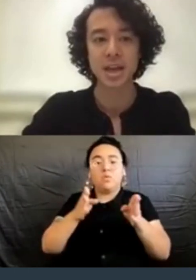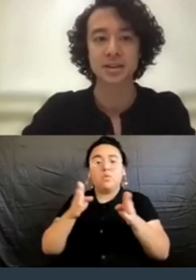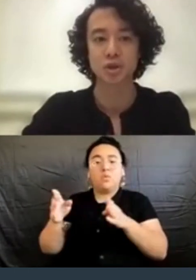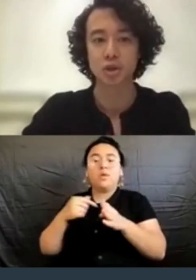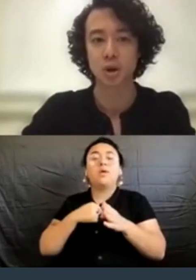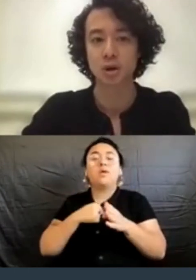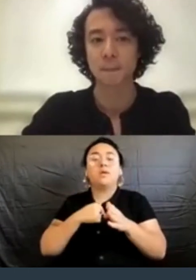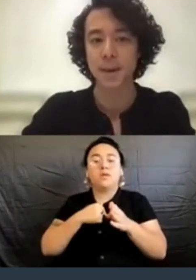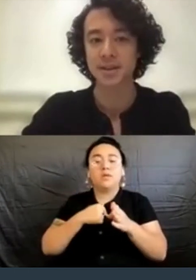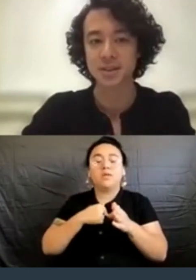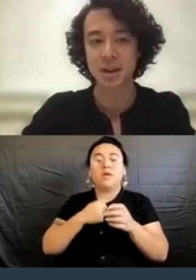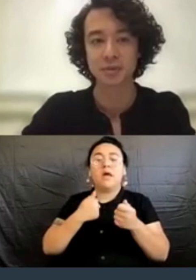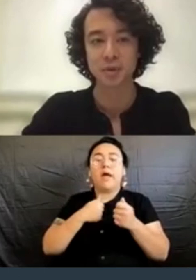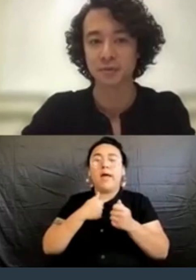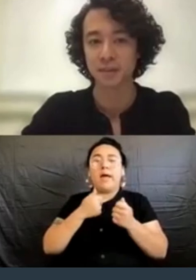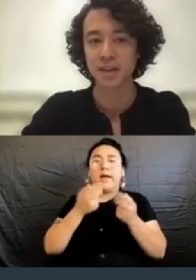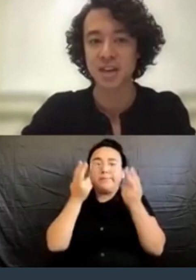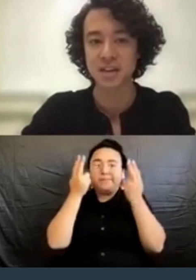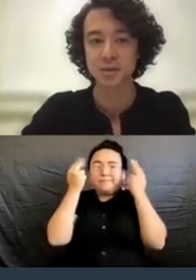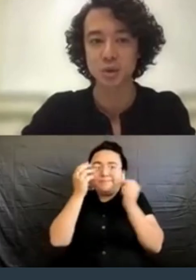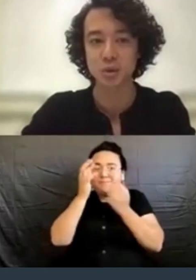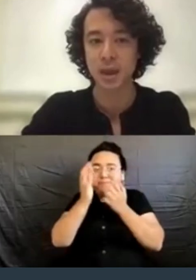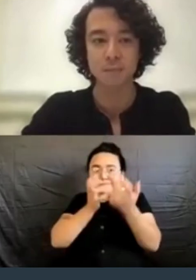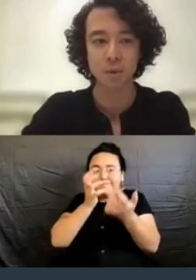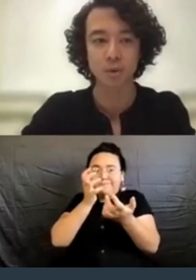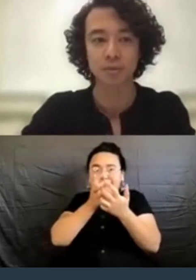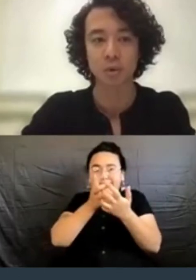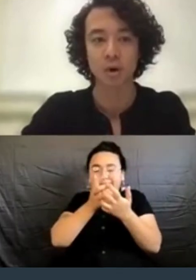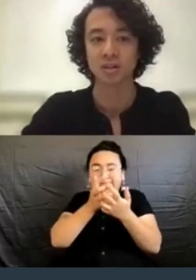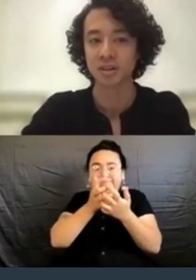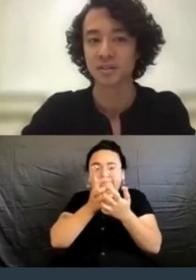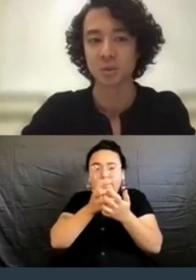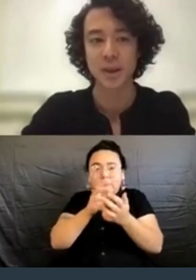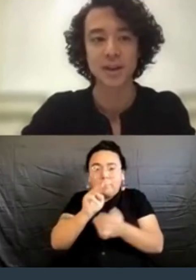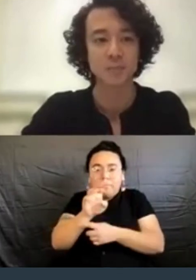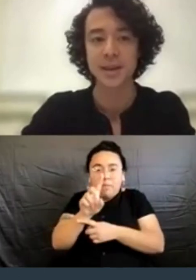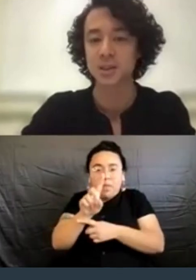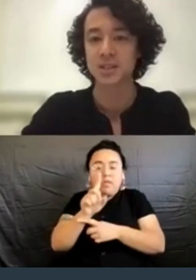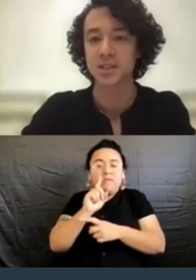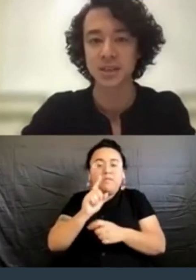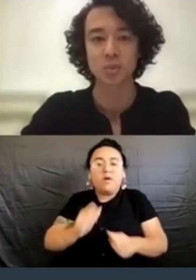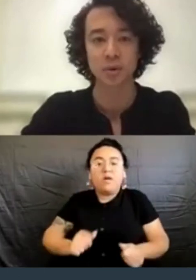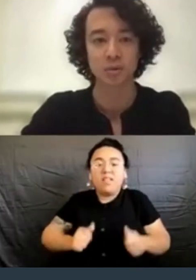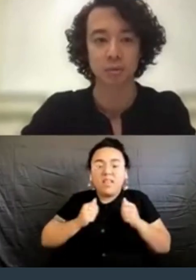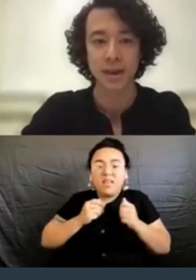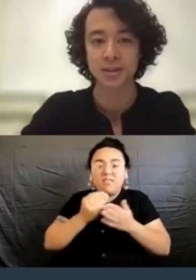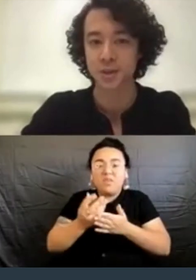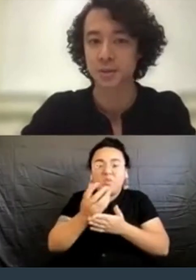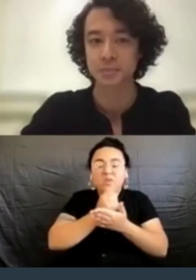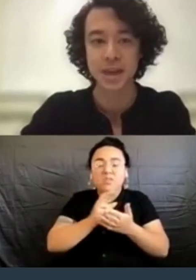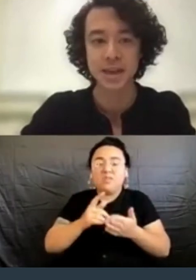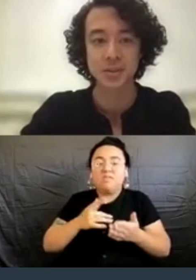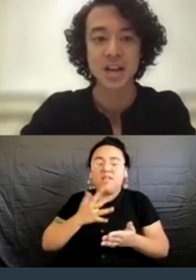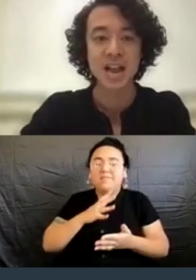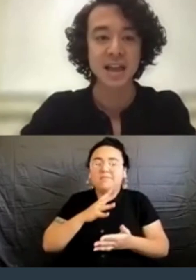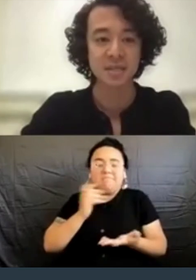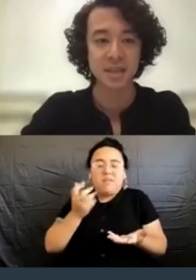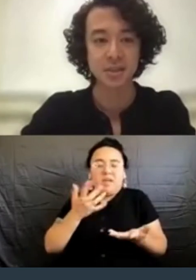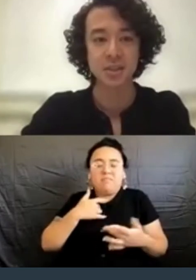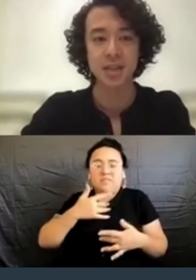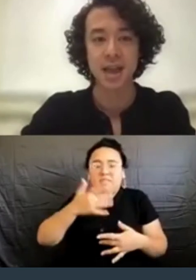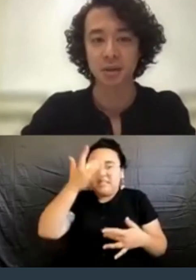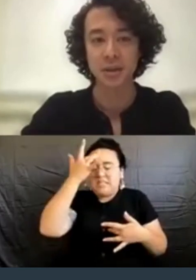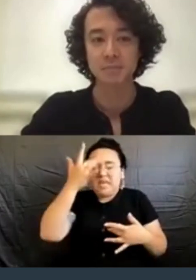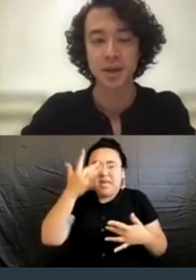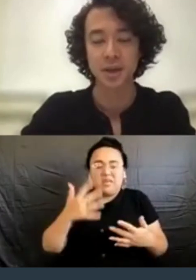bent and shrunk myself to fit into a mold for a living wage makes me sick with rage some days, and